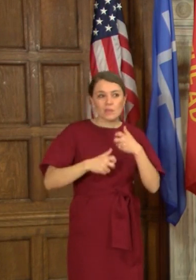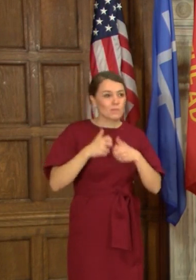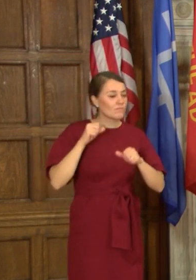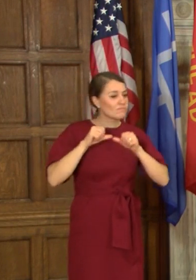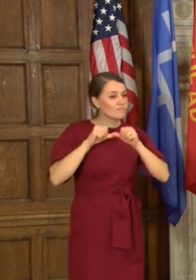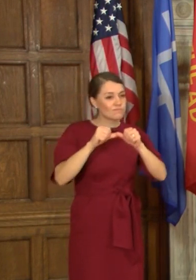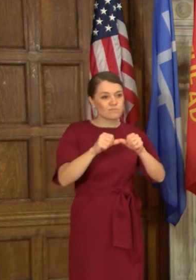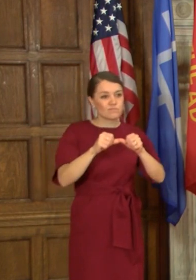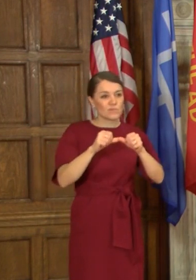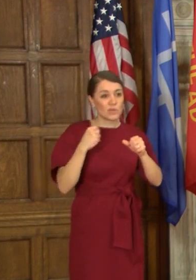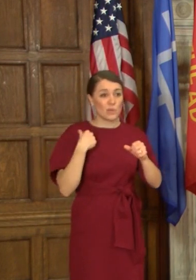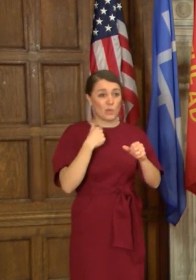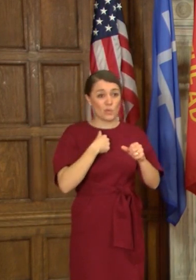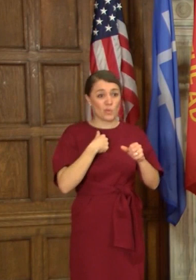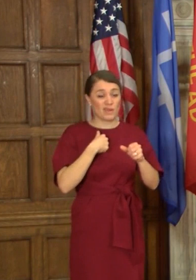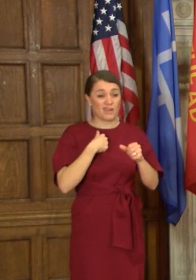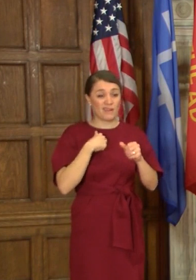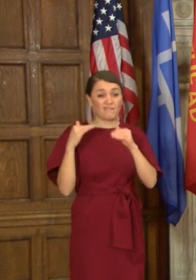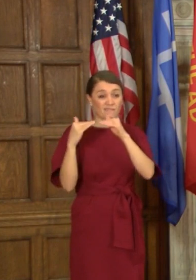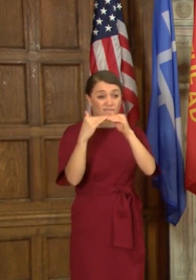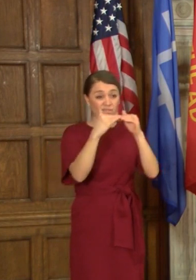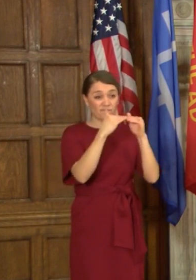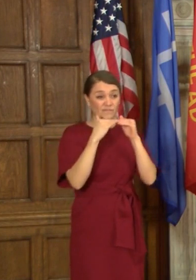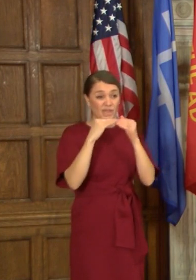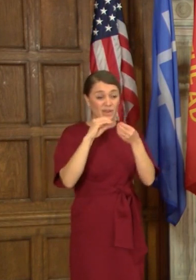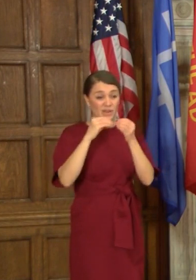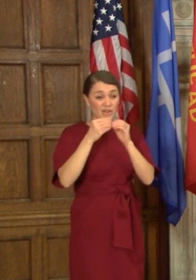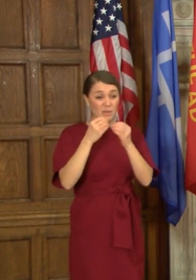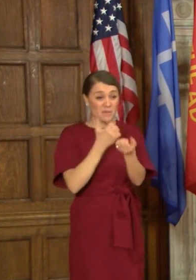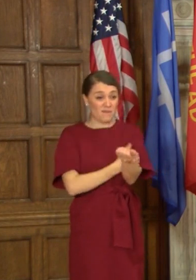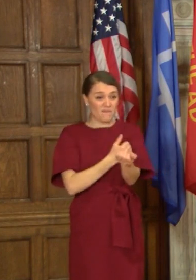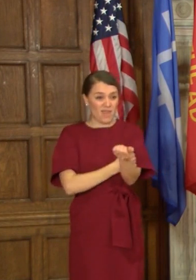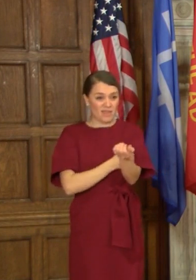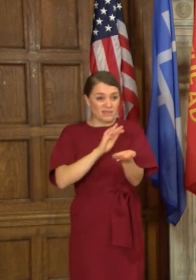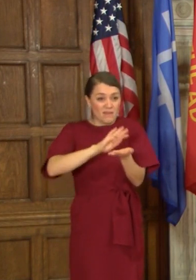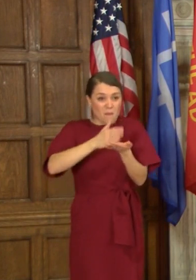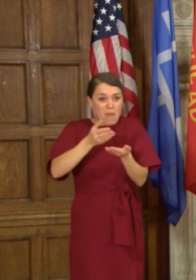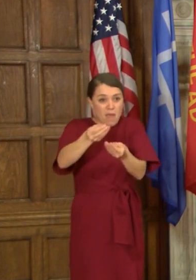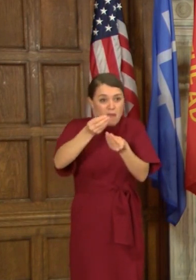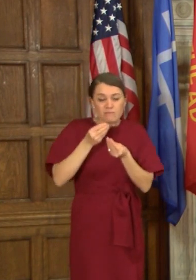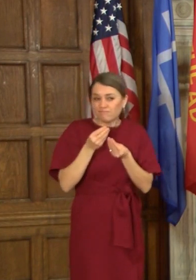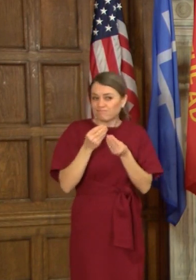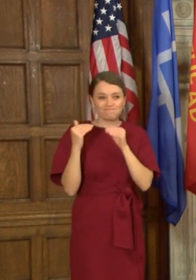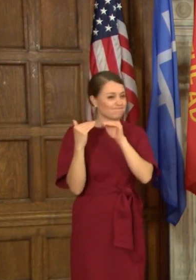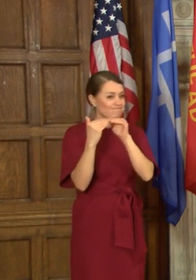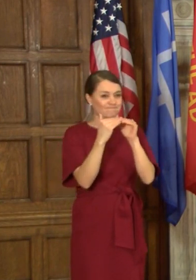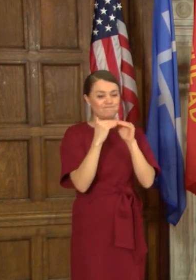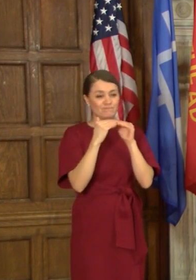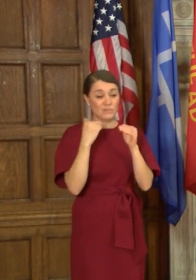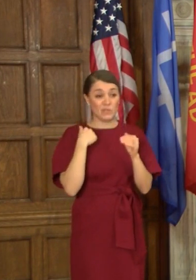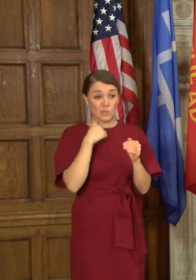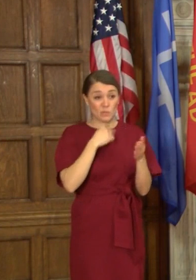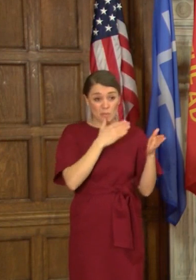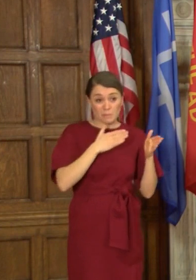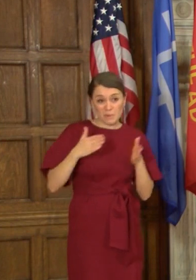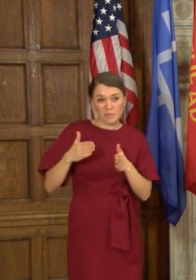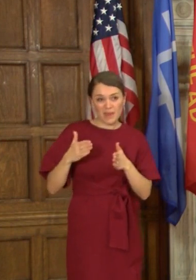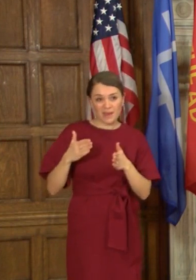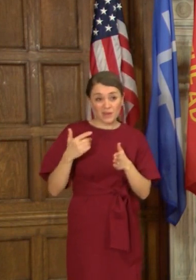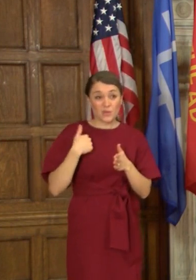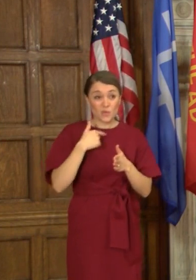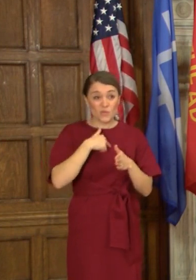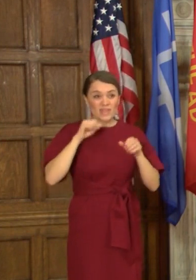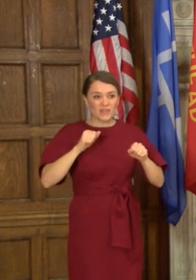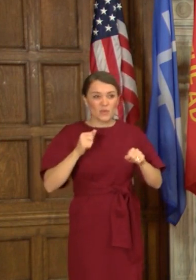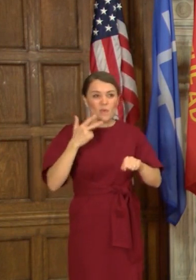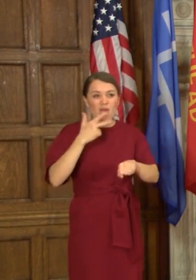remains that we aren't getting our fair share of vaccines. I let him know that we're prepared to administer 3